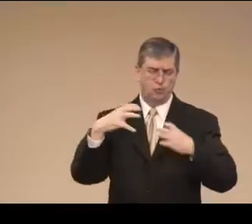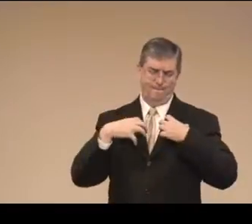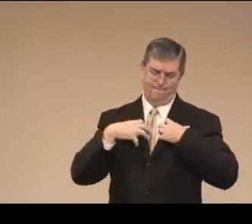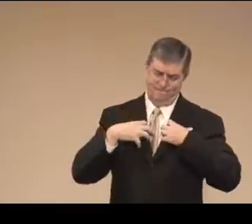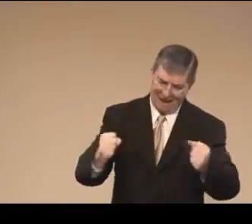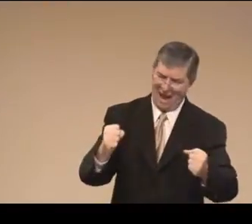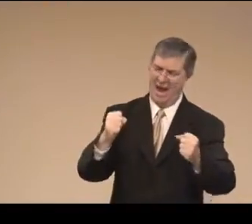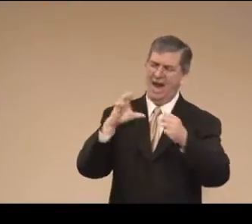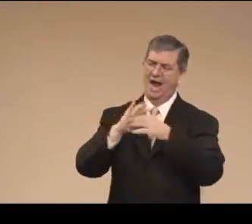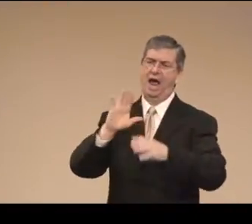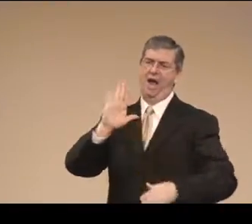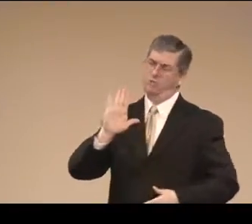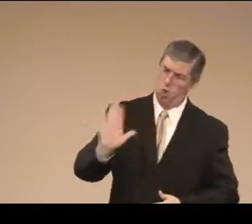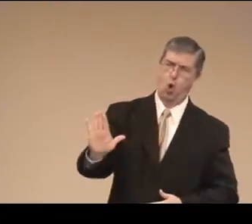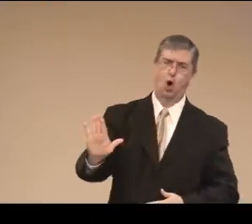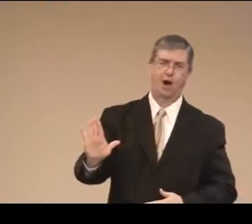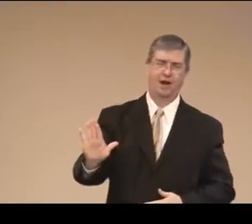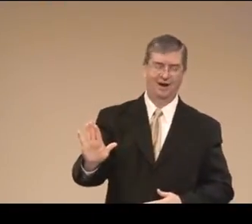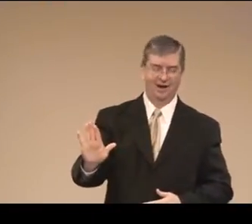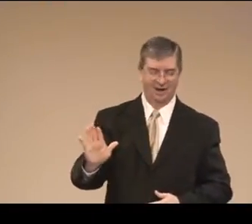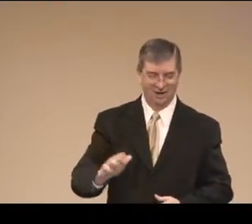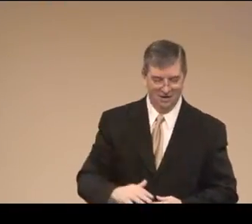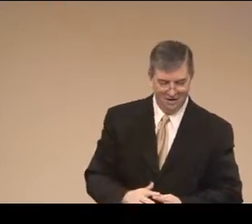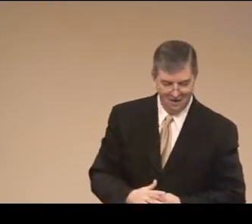He said, go, thou mighty man of valor.